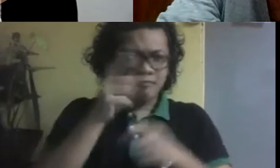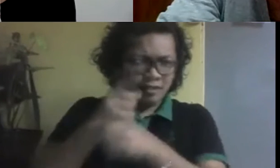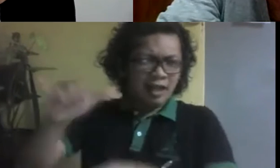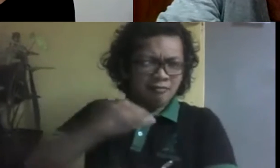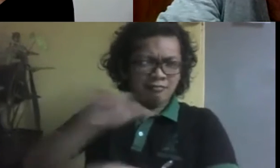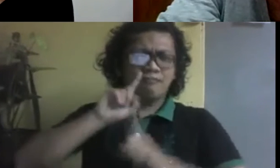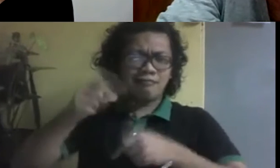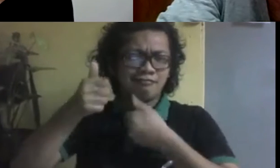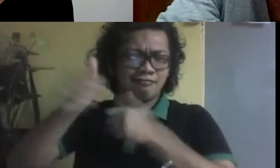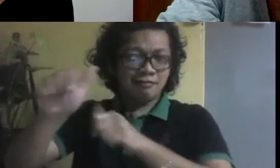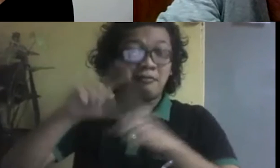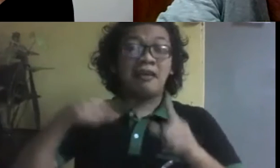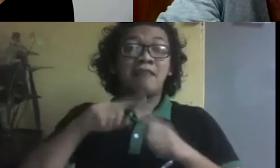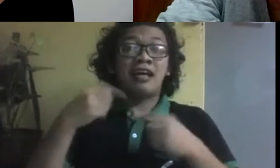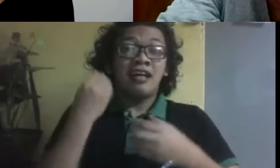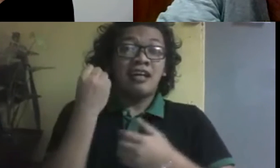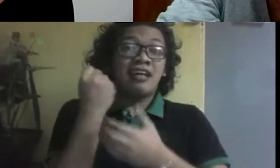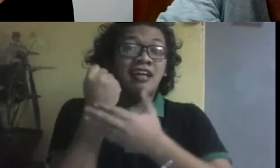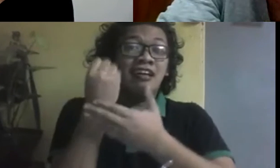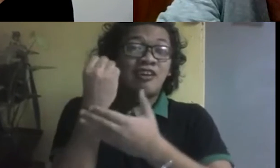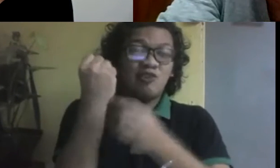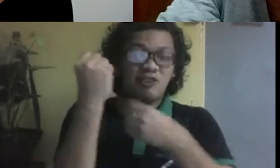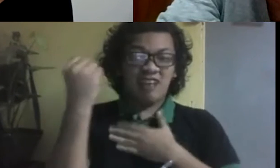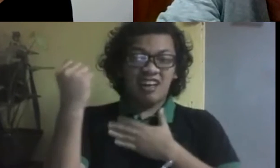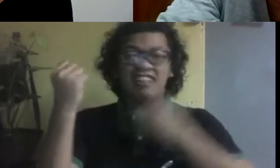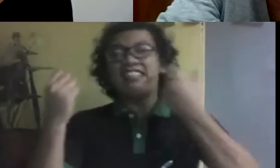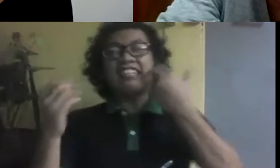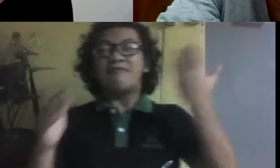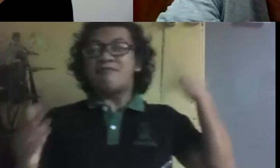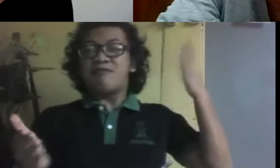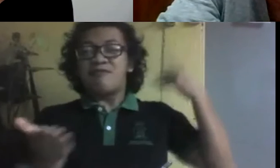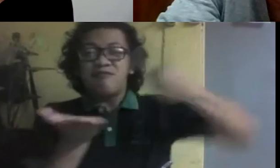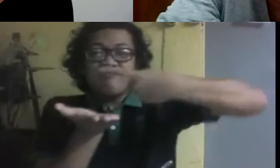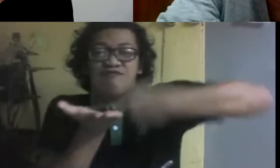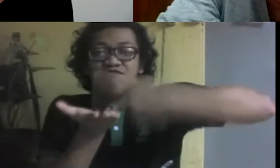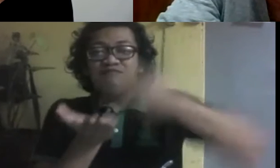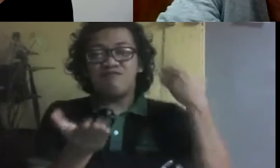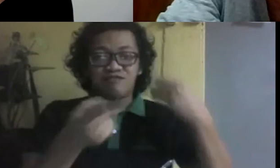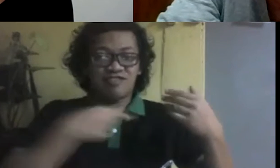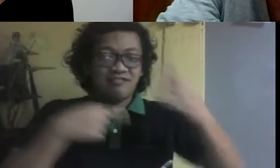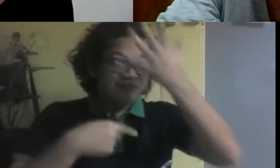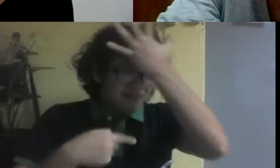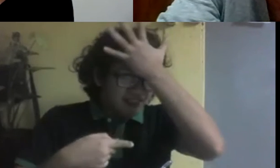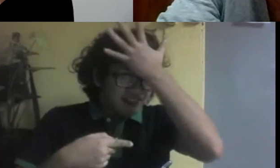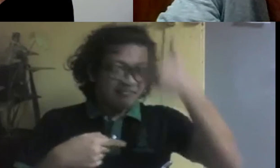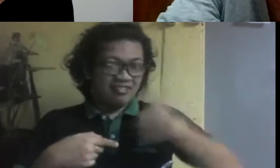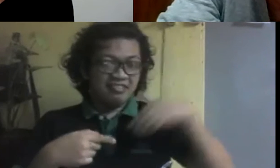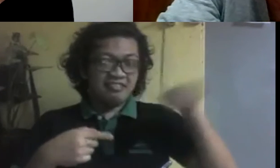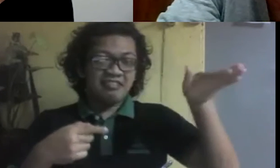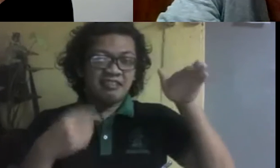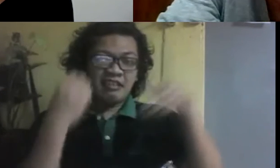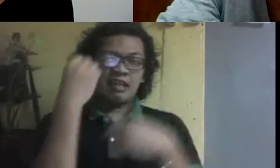Yes, yes, that's right. I do agree with that. But initially, in my person, when we had